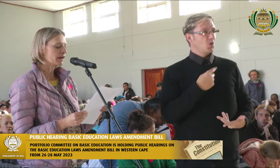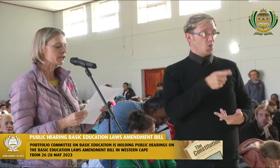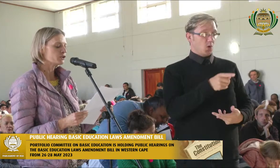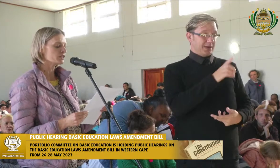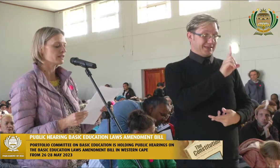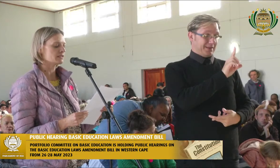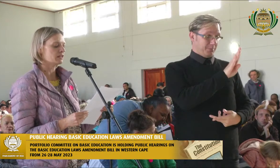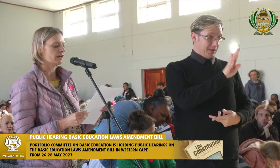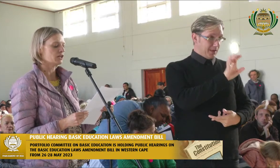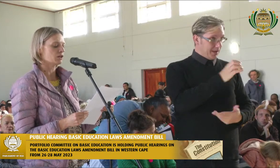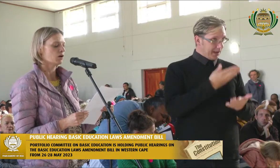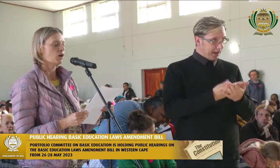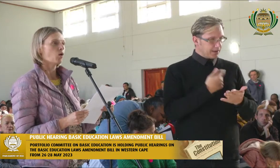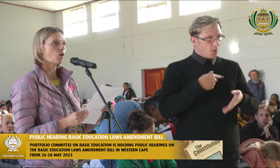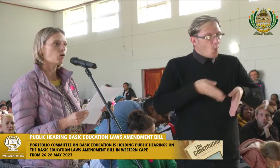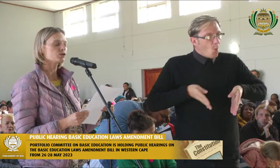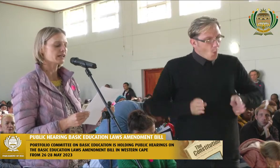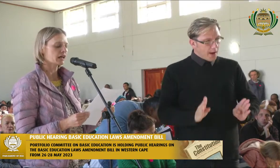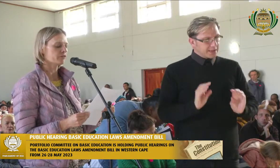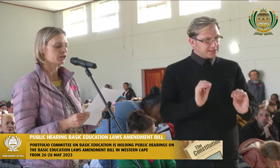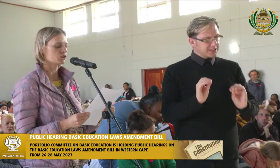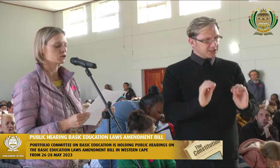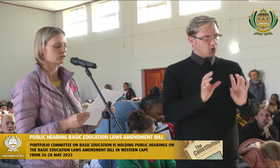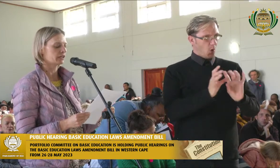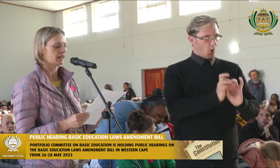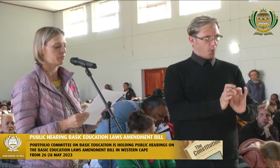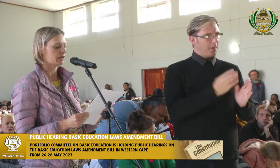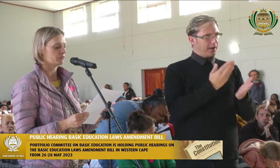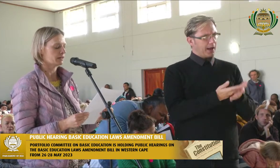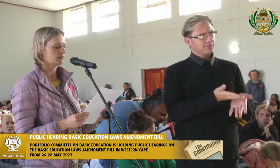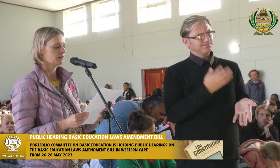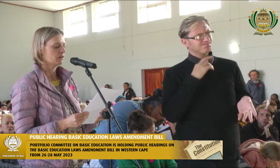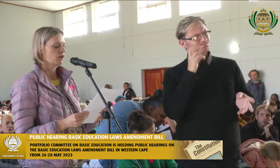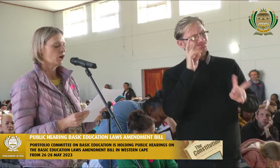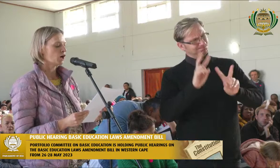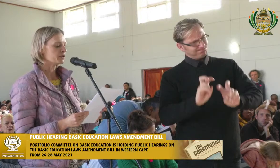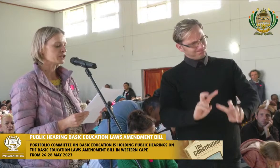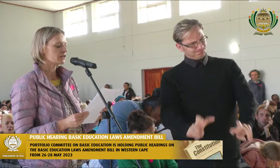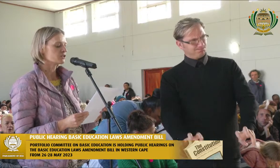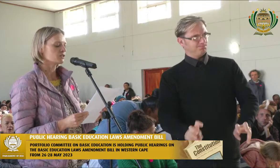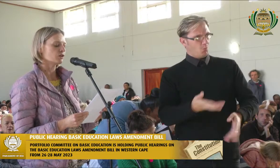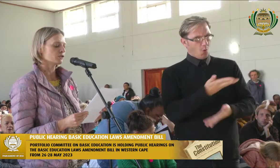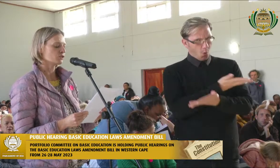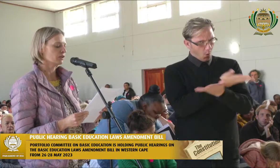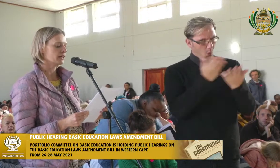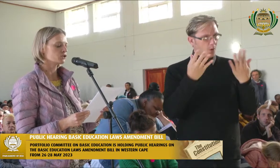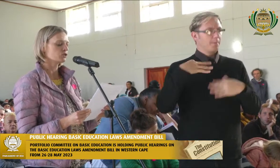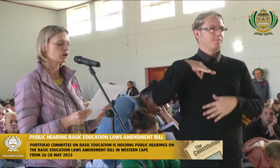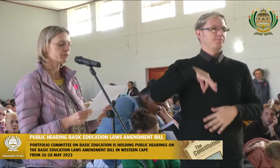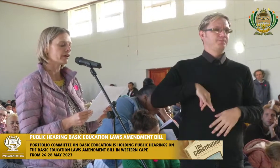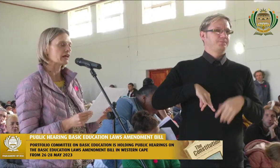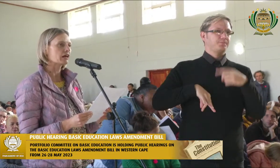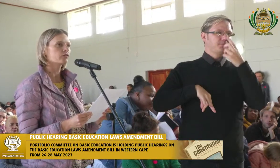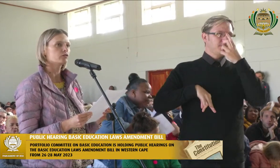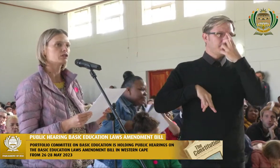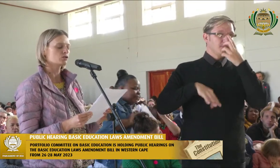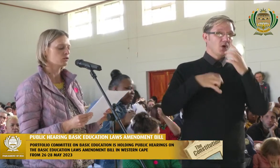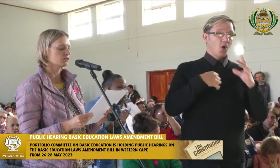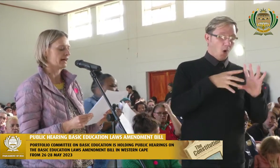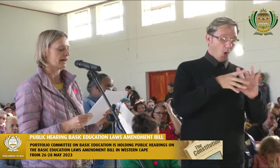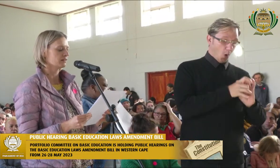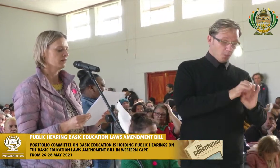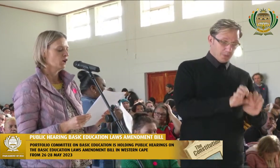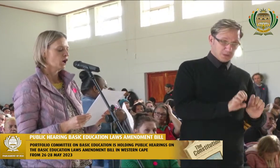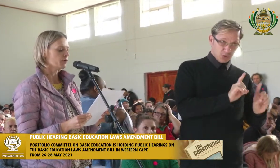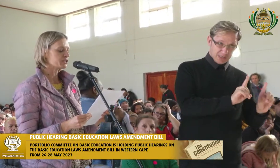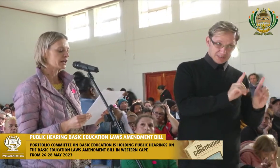DPE could make use of this innovation. All South African children can benefit. Home education is not schooling. It should not be regulated through a